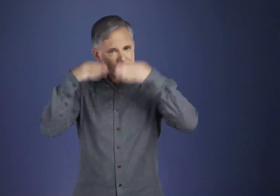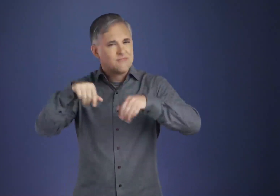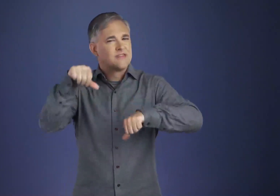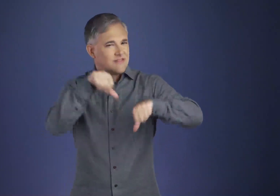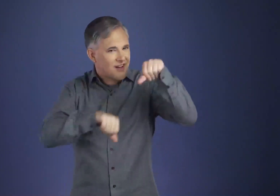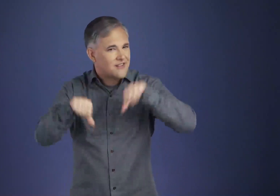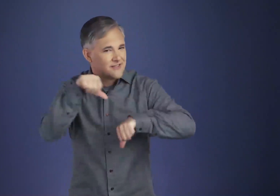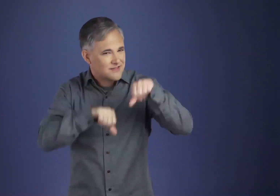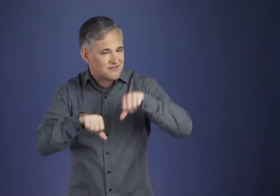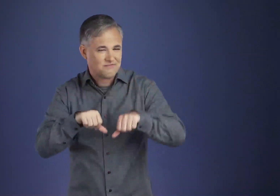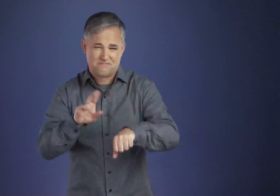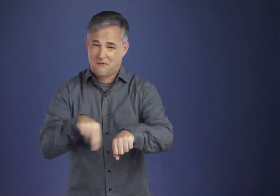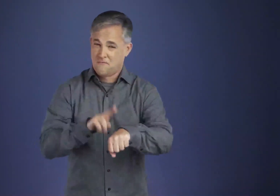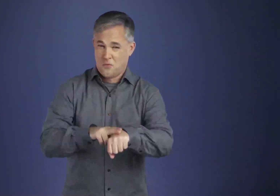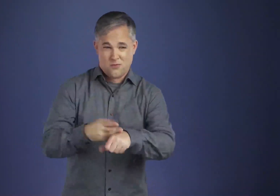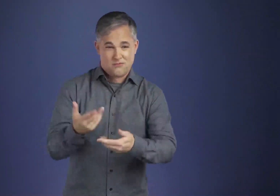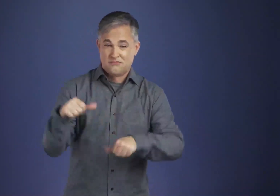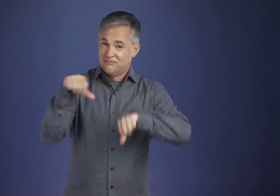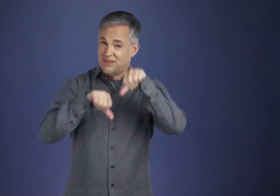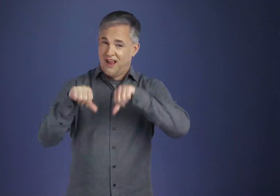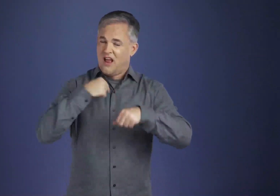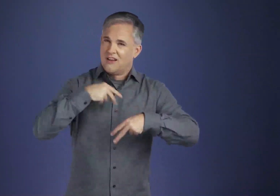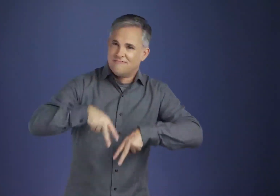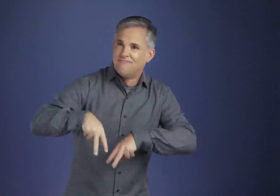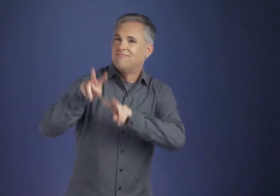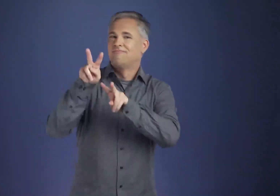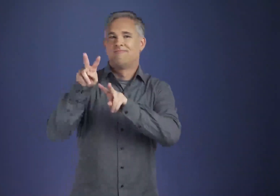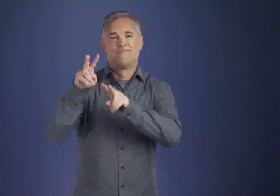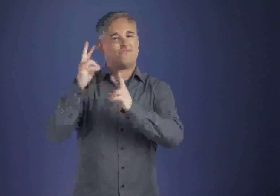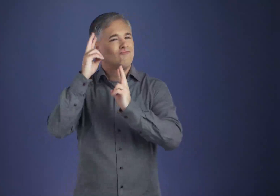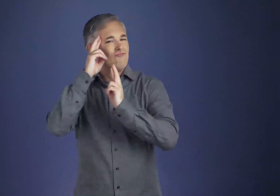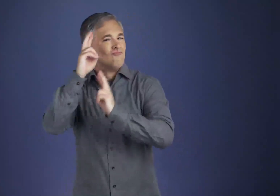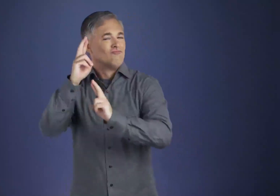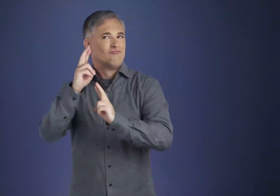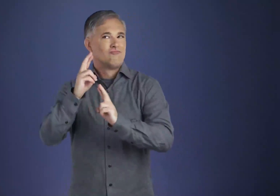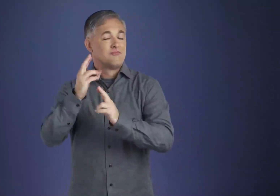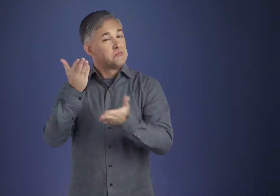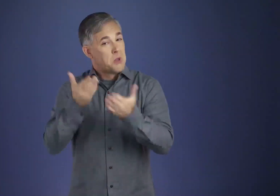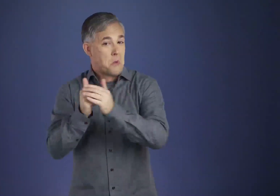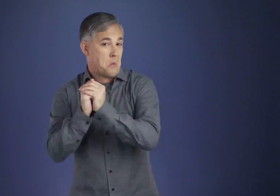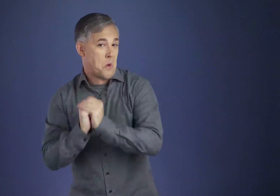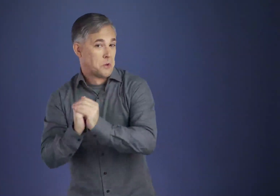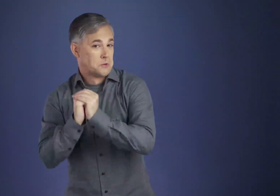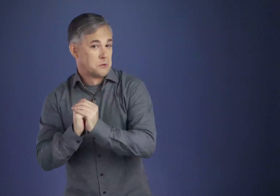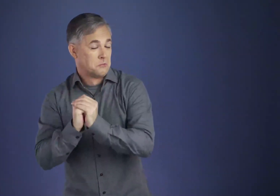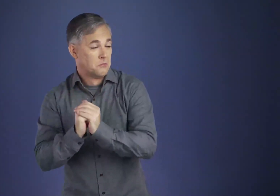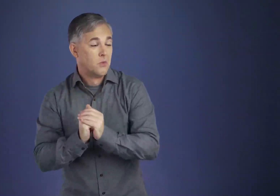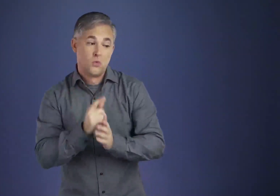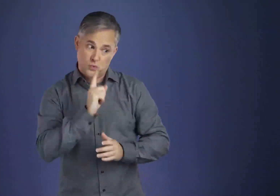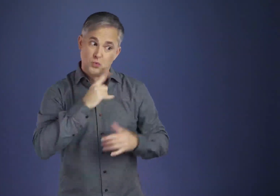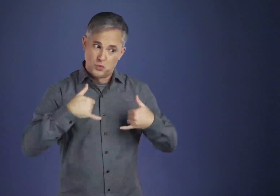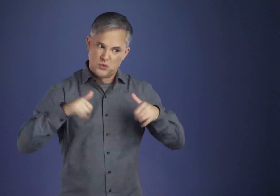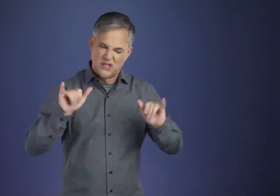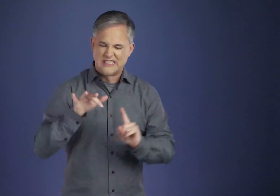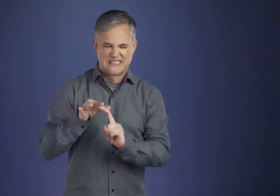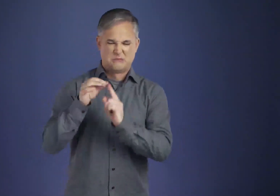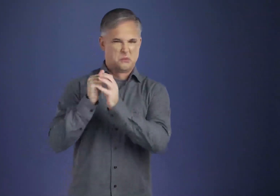own case. I had a scientific schooling. Naturally, I respected, venerated, even worshipped